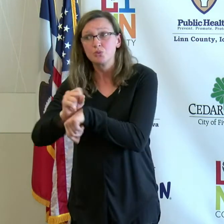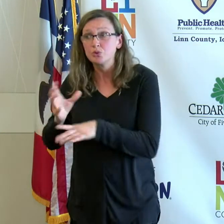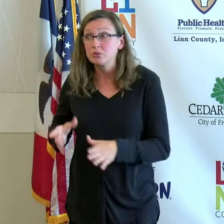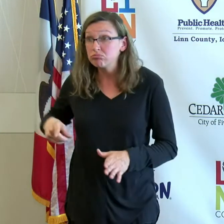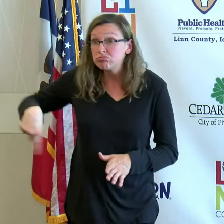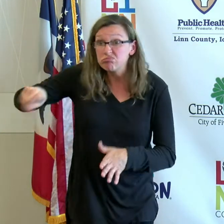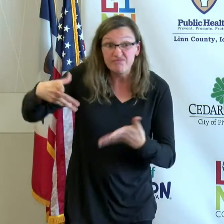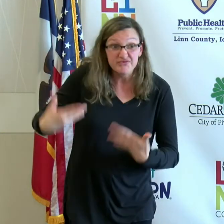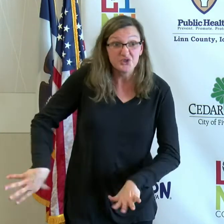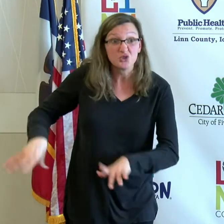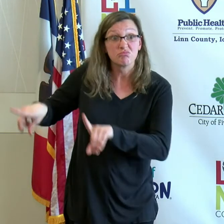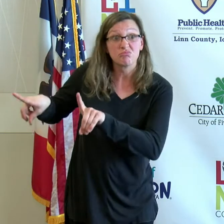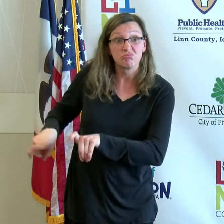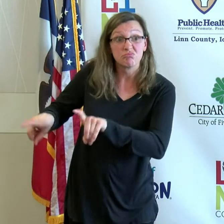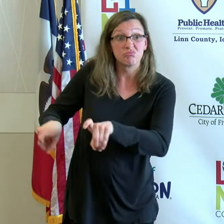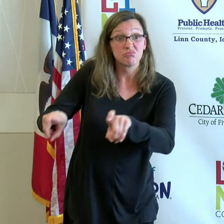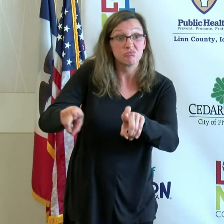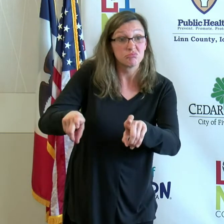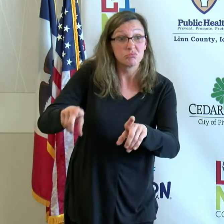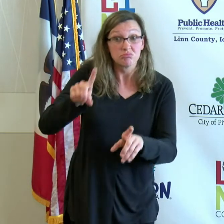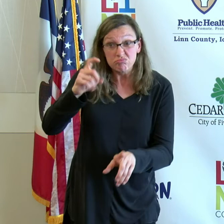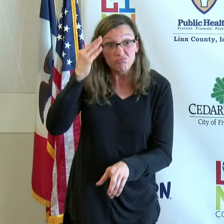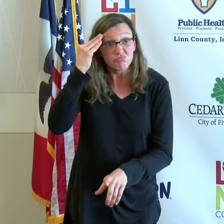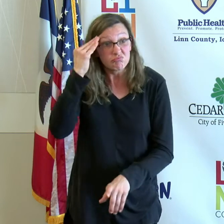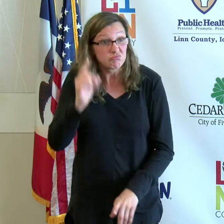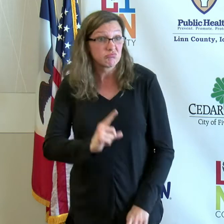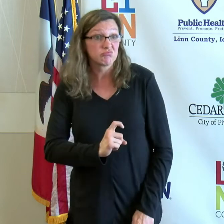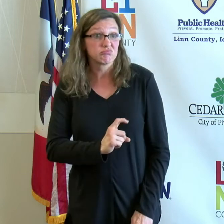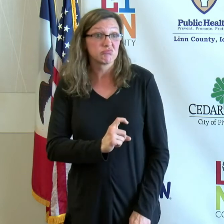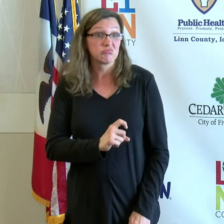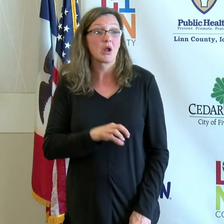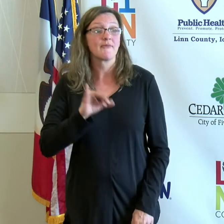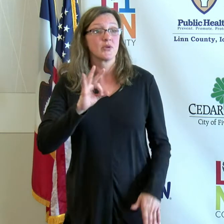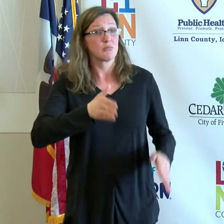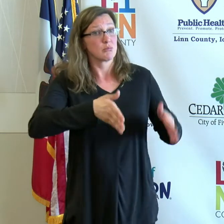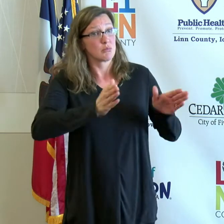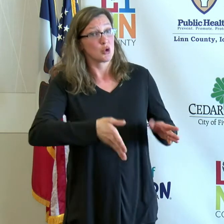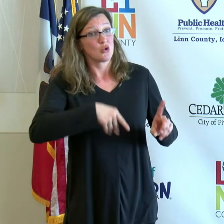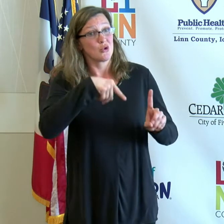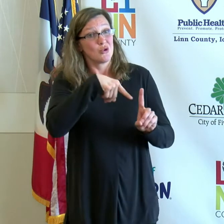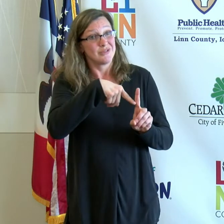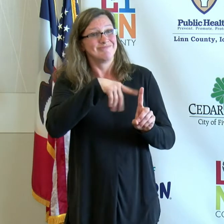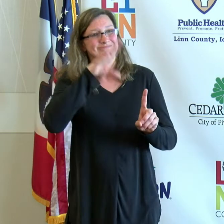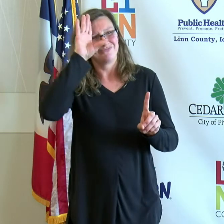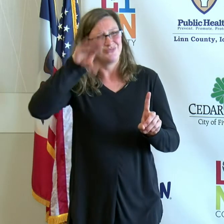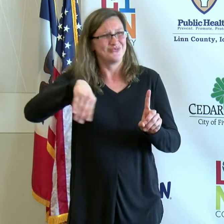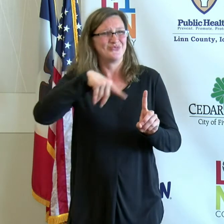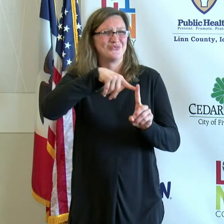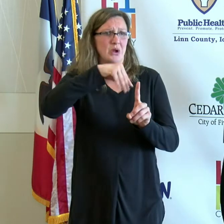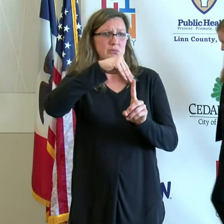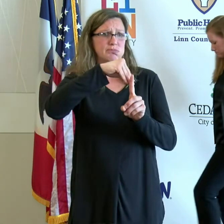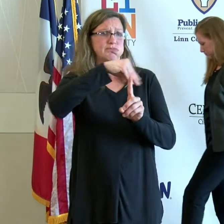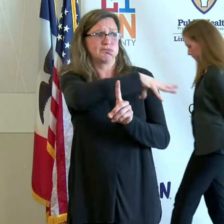from Kate is whether we can say that anyone else has been tested in regarding to that exposure.